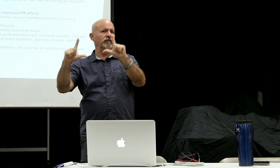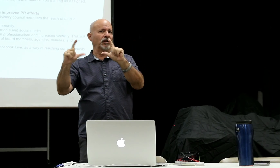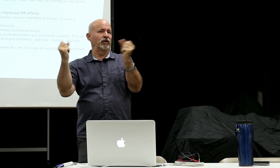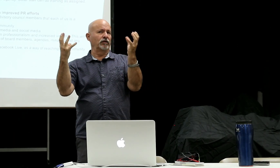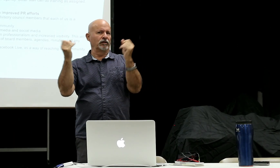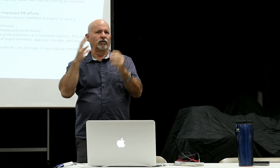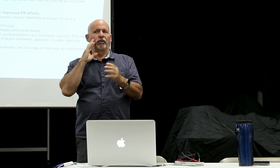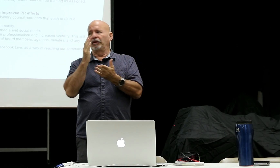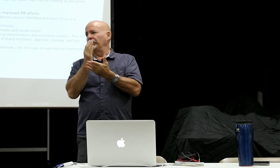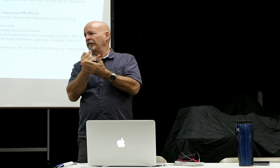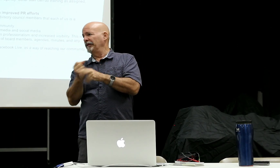You're a paralegal, is that correct?